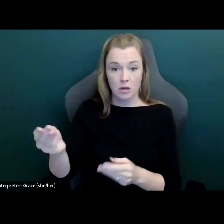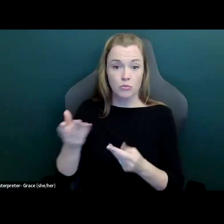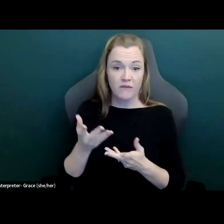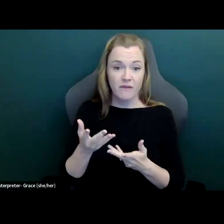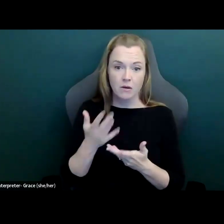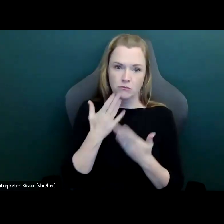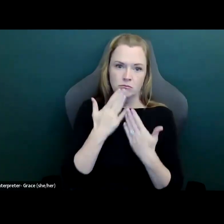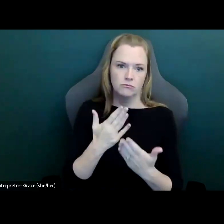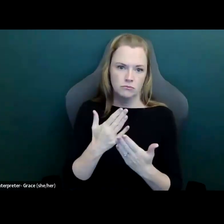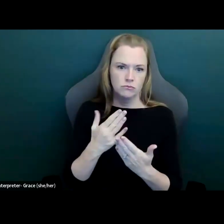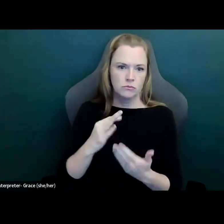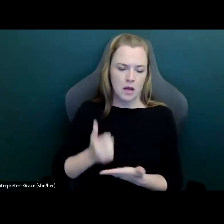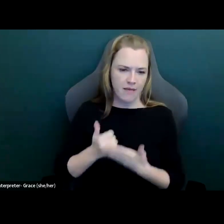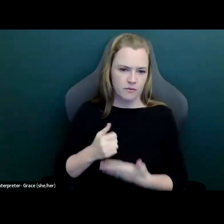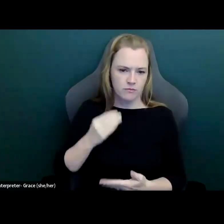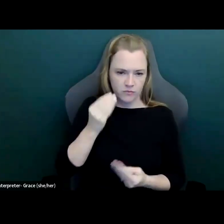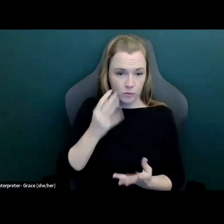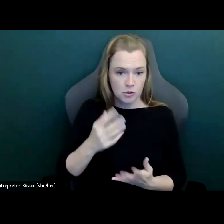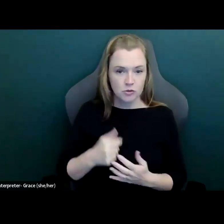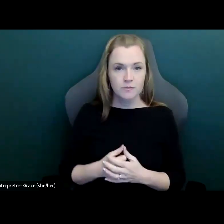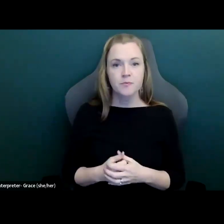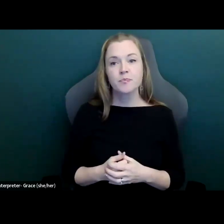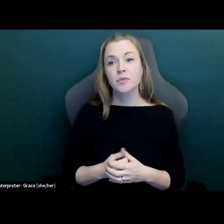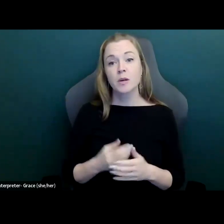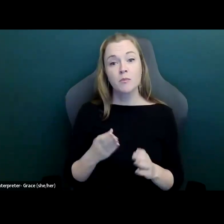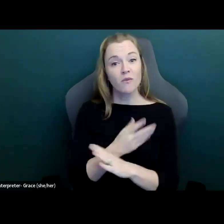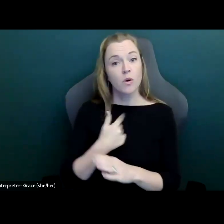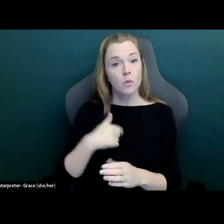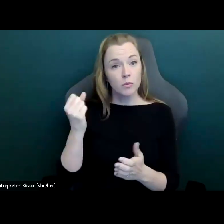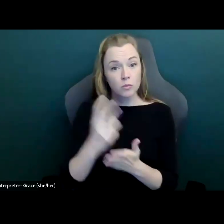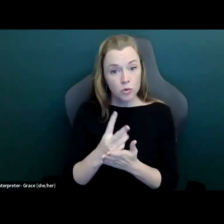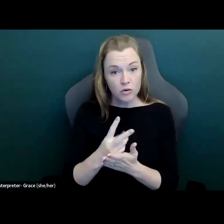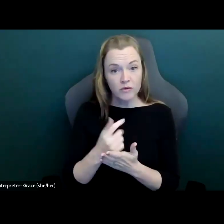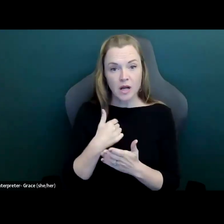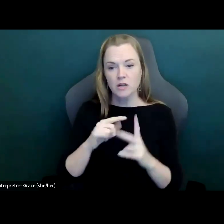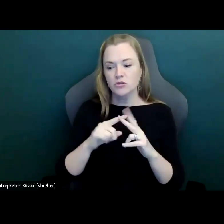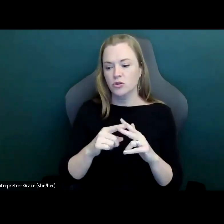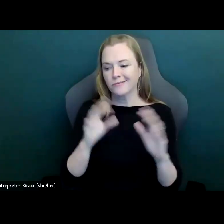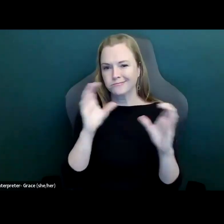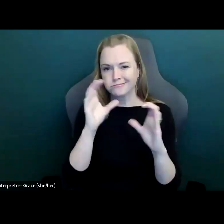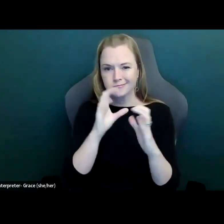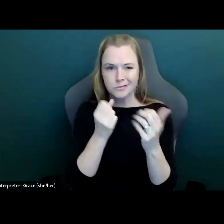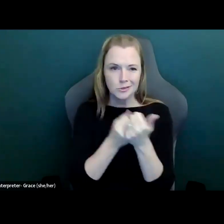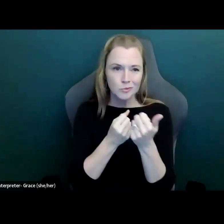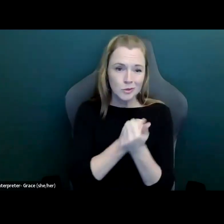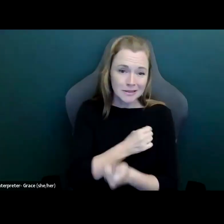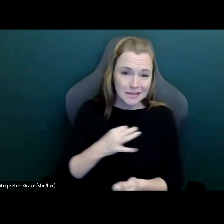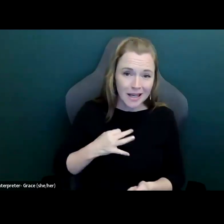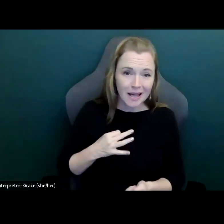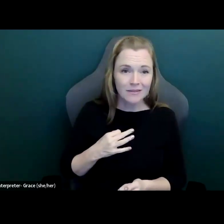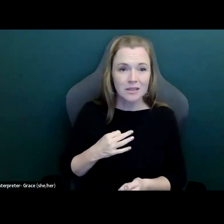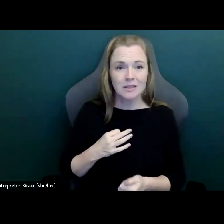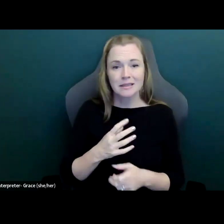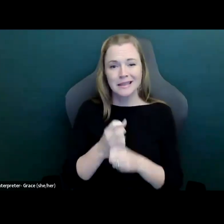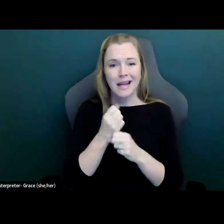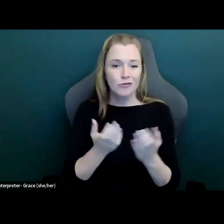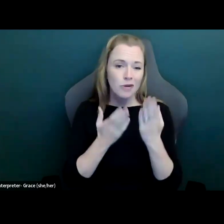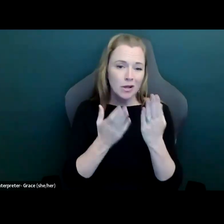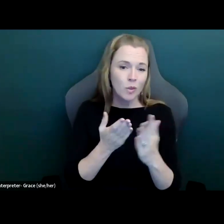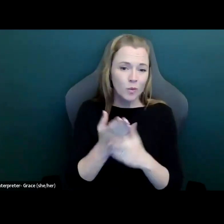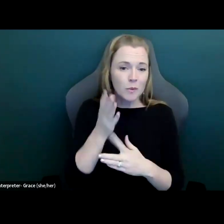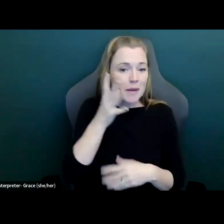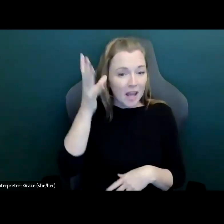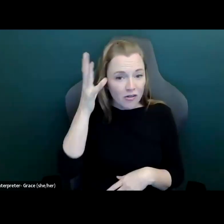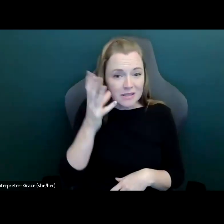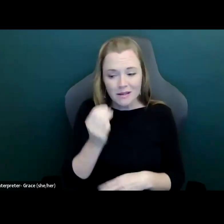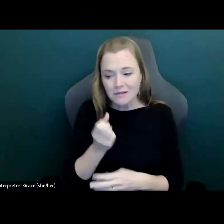information. Before we were even approved, I began looking for support staff, getting recommendations through parents and support staff of